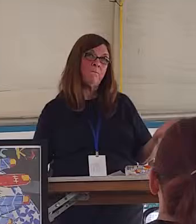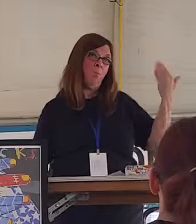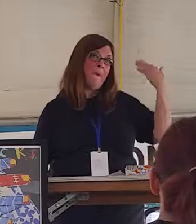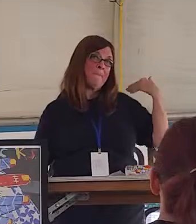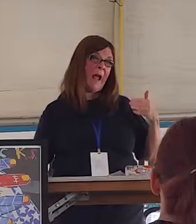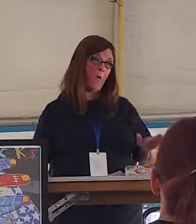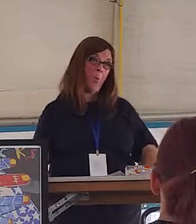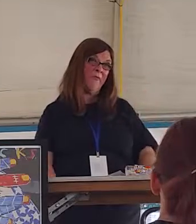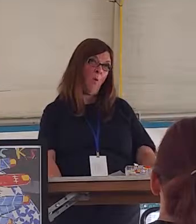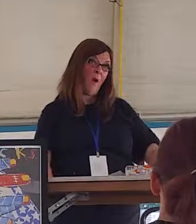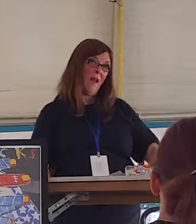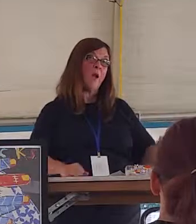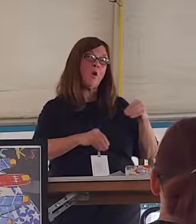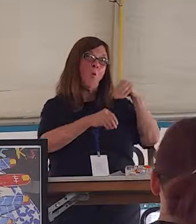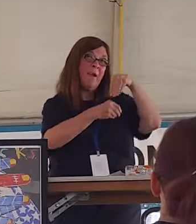For example, deaf children,